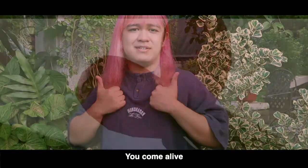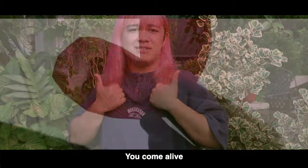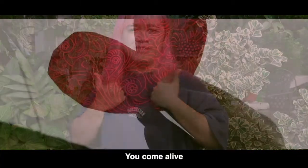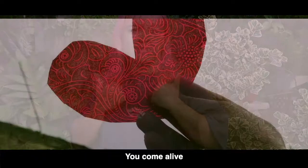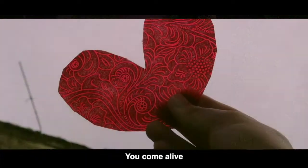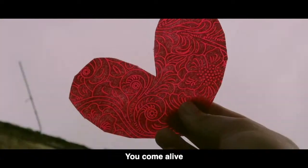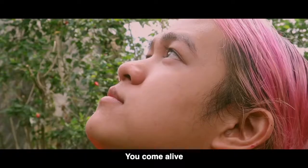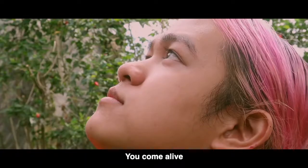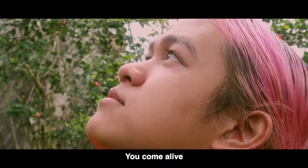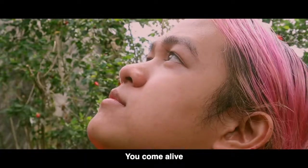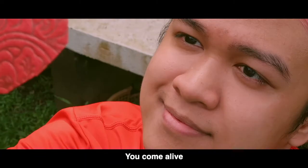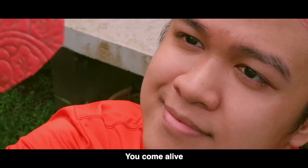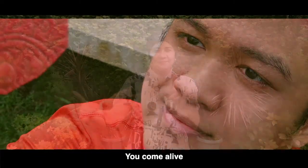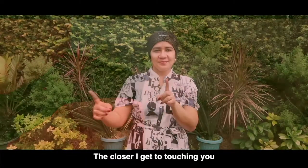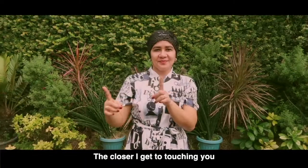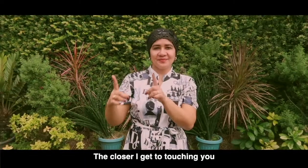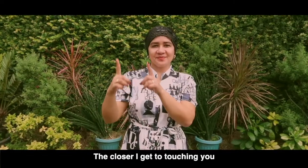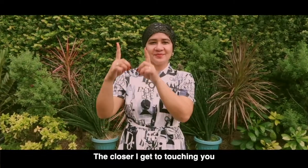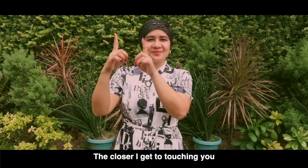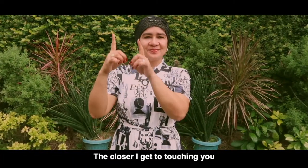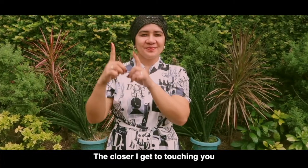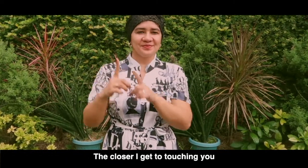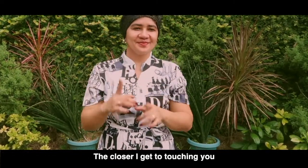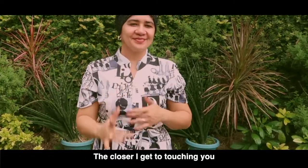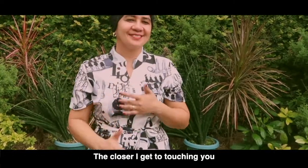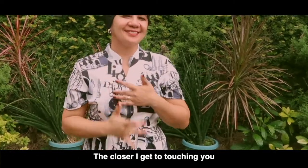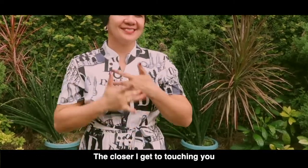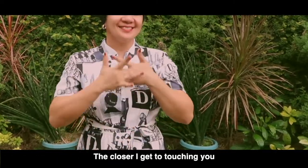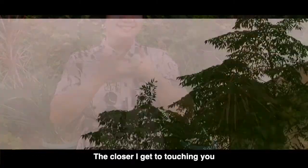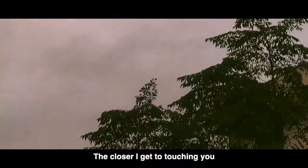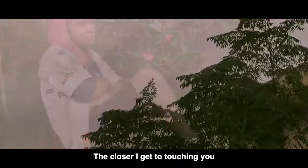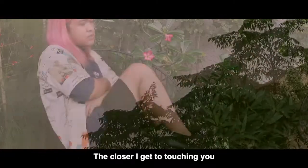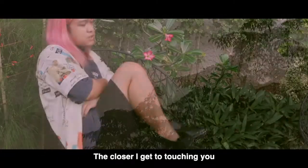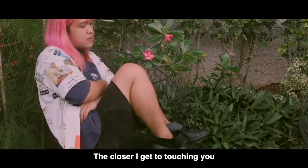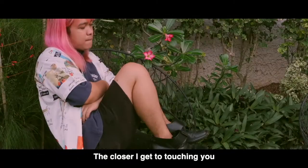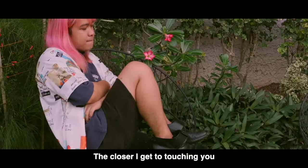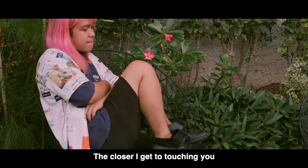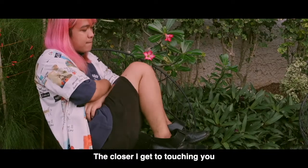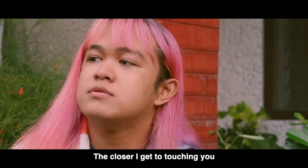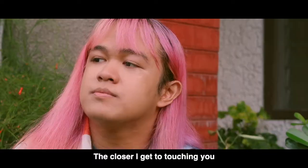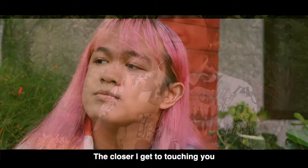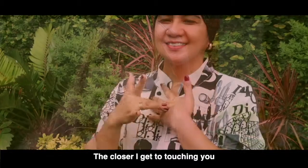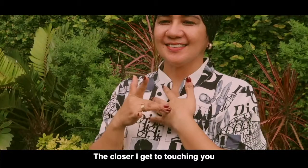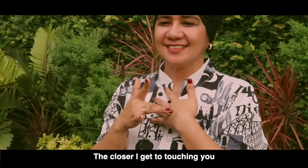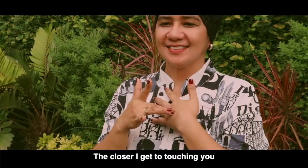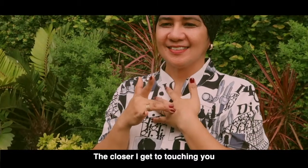The closer I get to touching you Closer I get